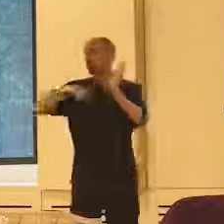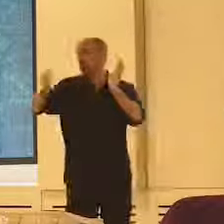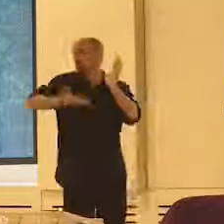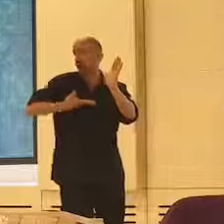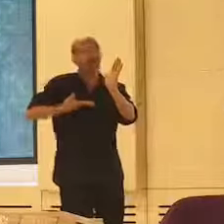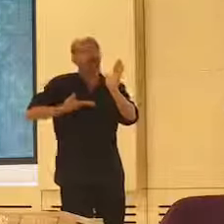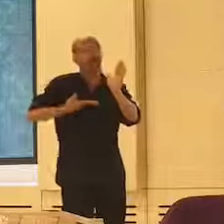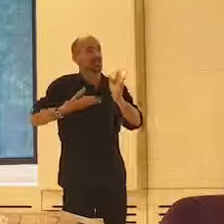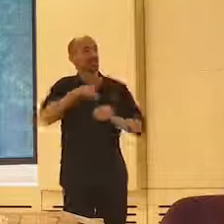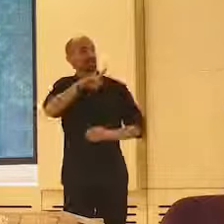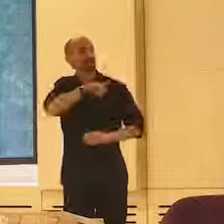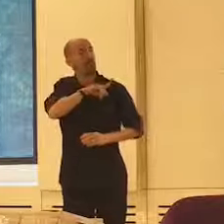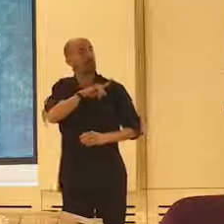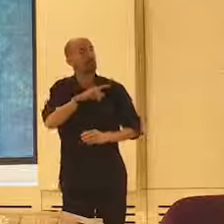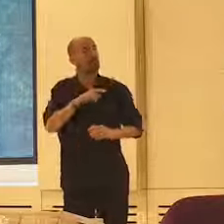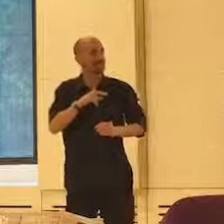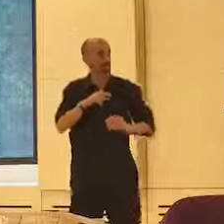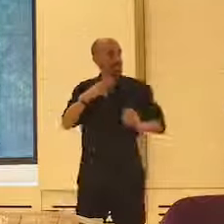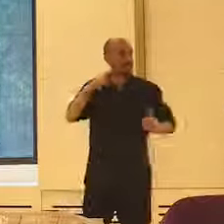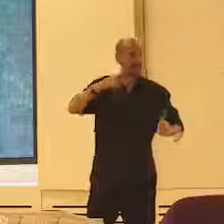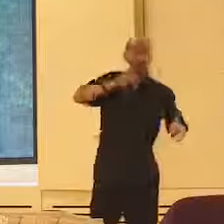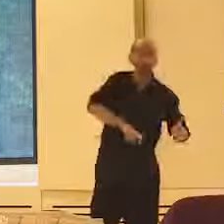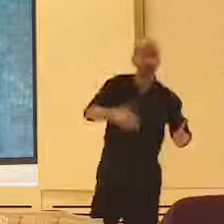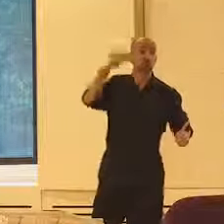There is no legal entity to